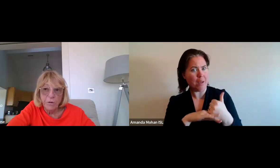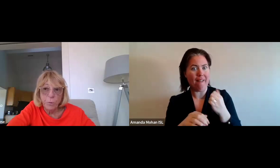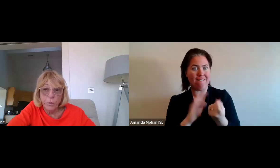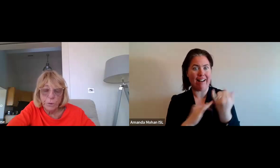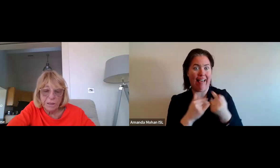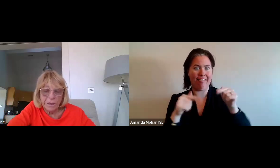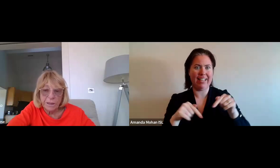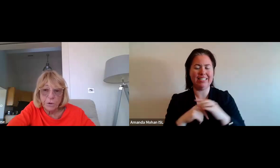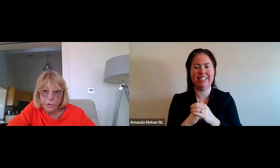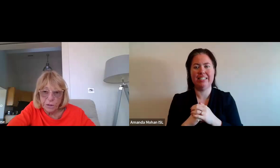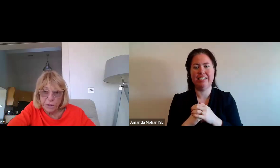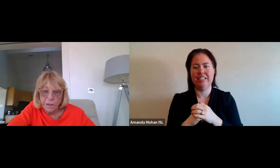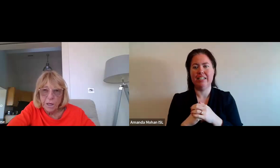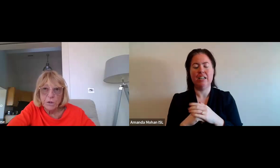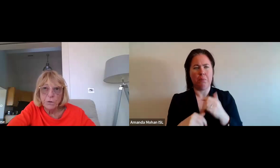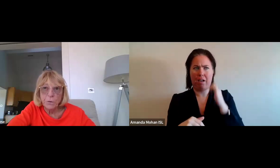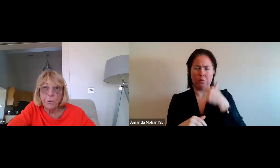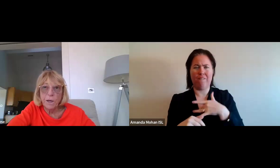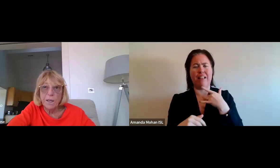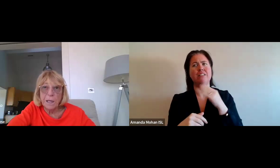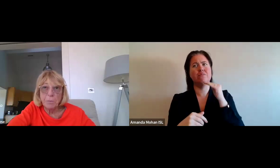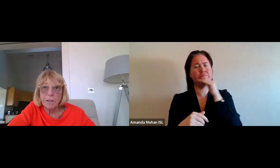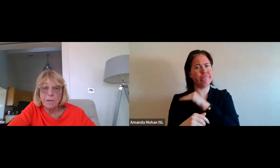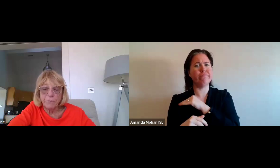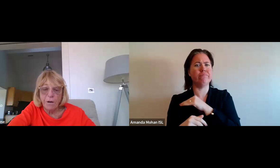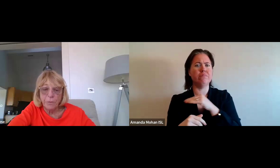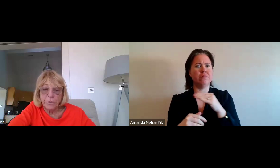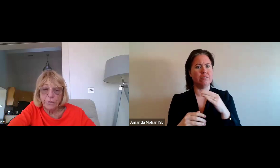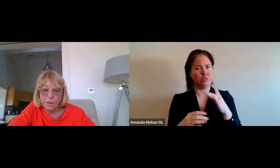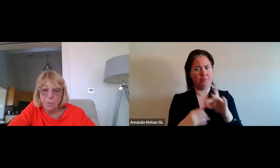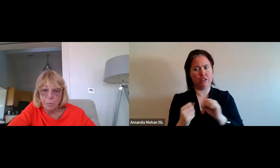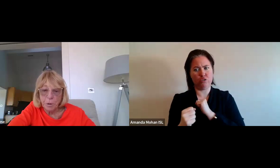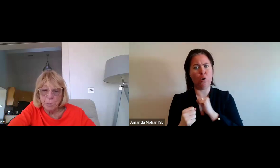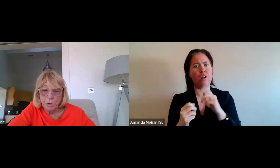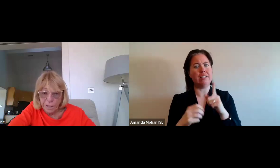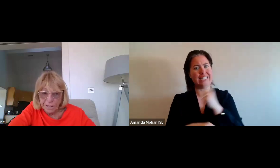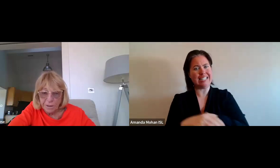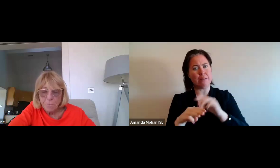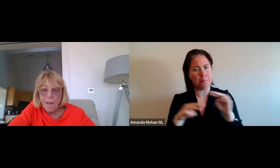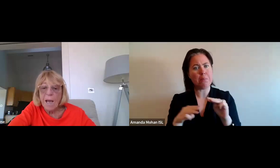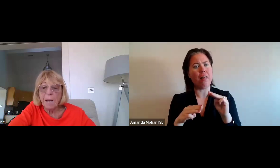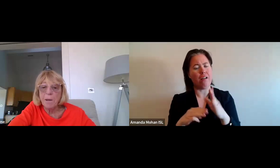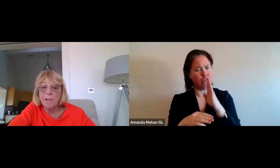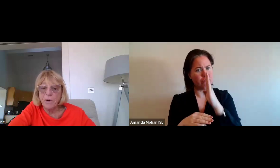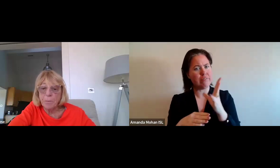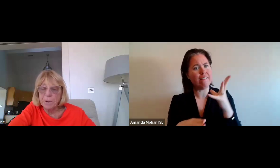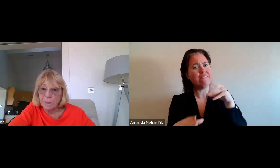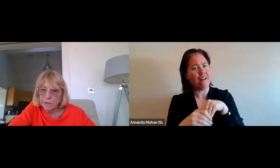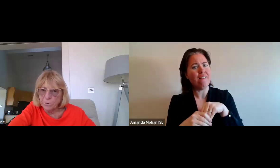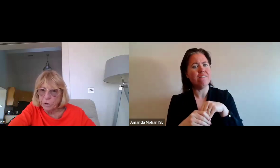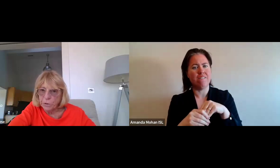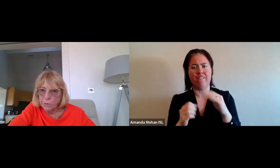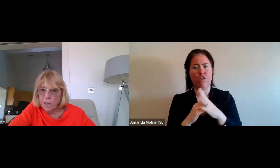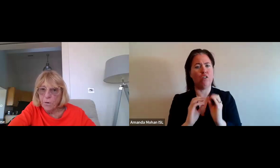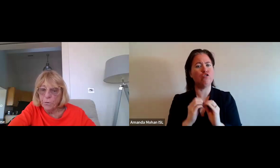this, which we see is critical to enabling the involvement of disabled people directly in developing